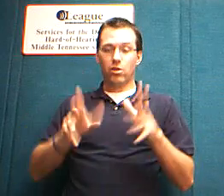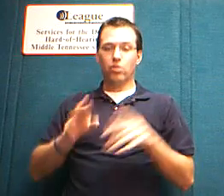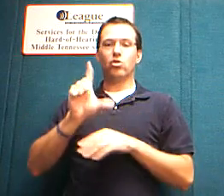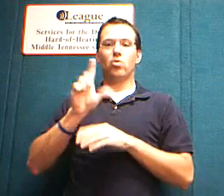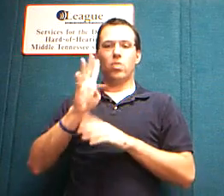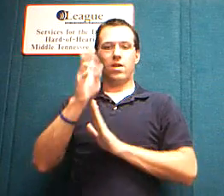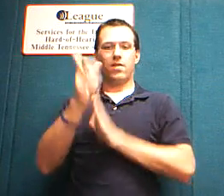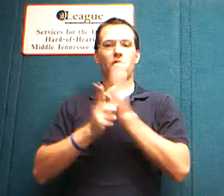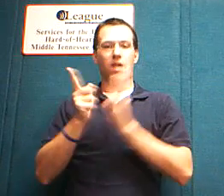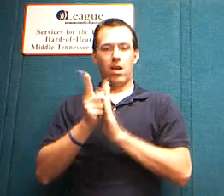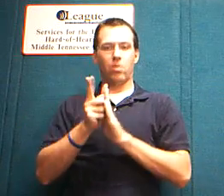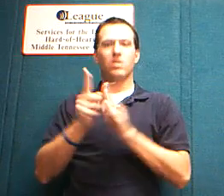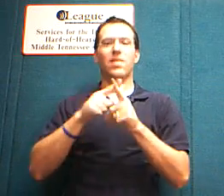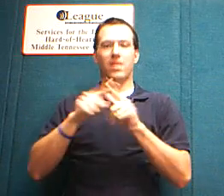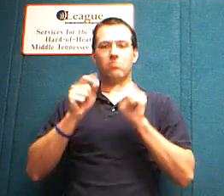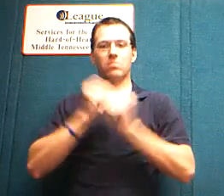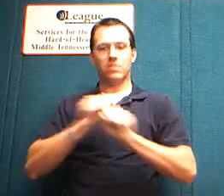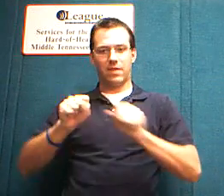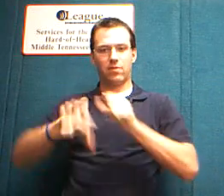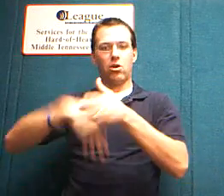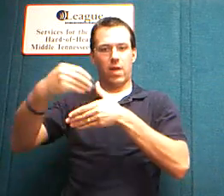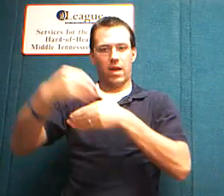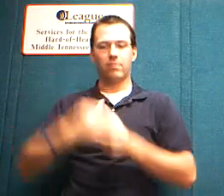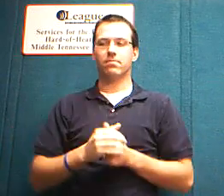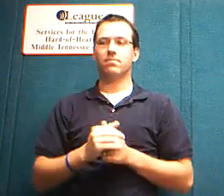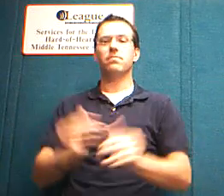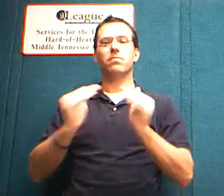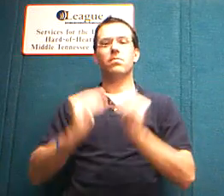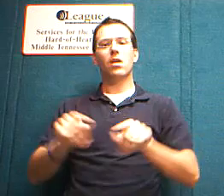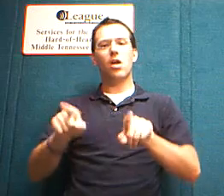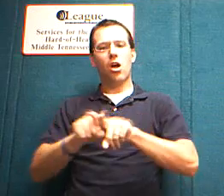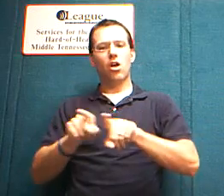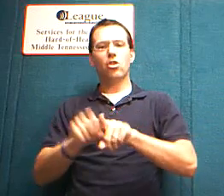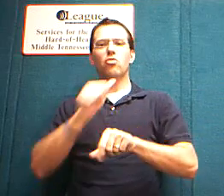avoiding crowds, and other social distancing measures.